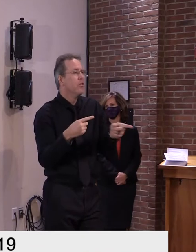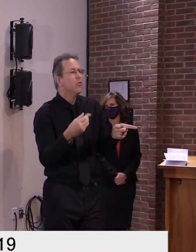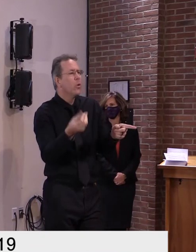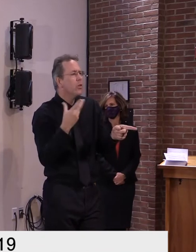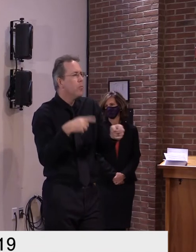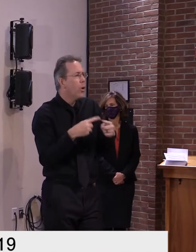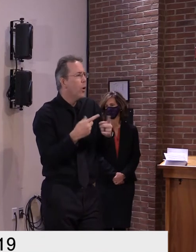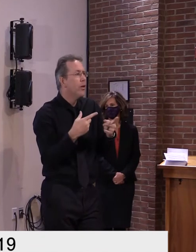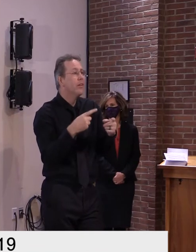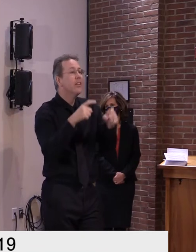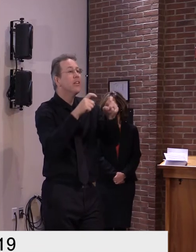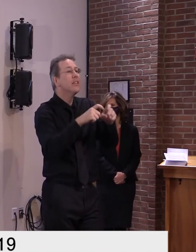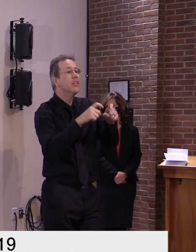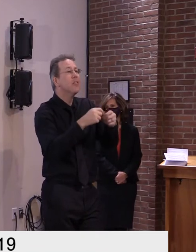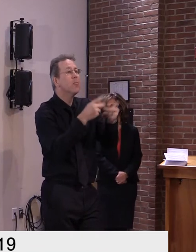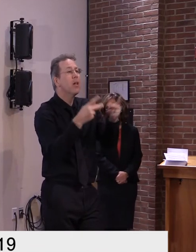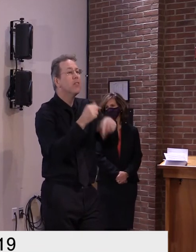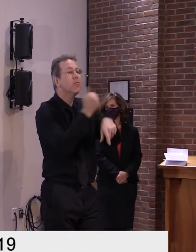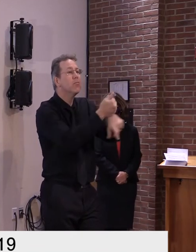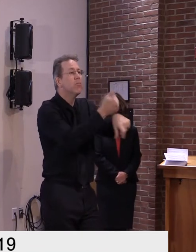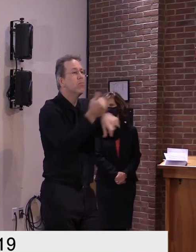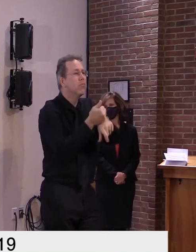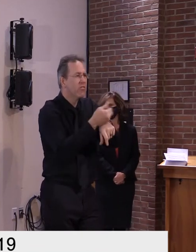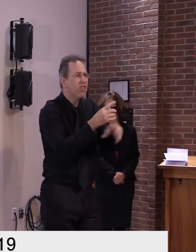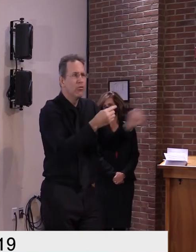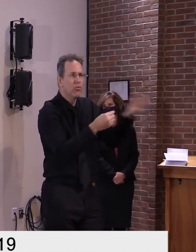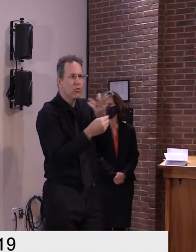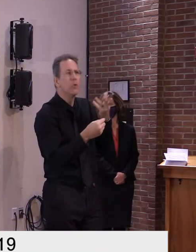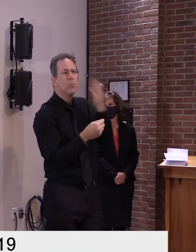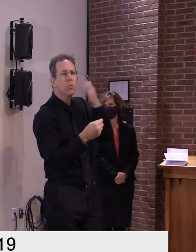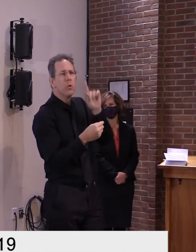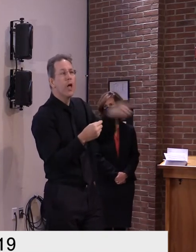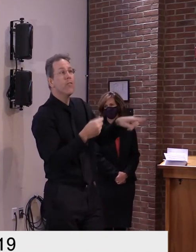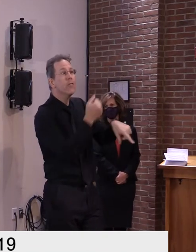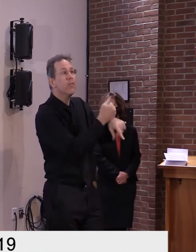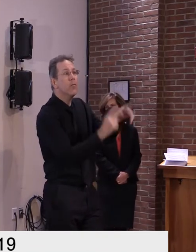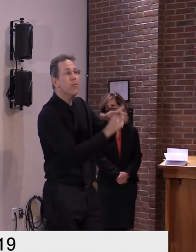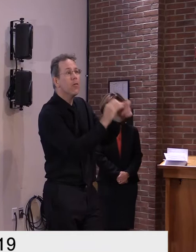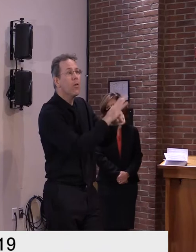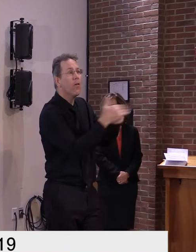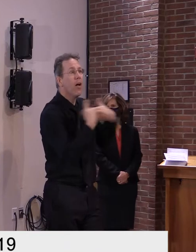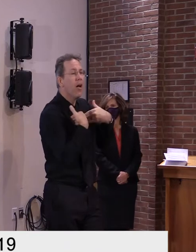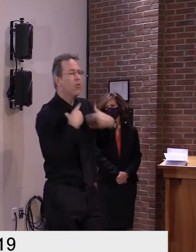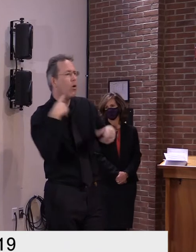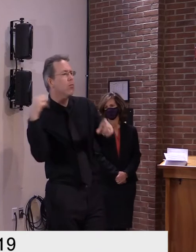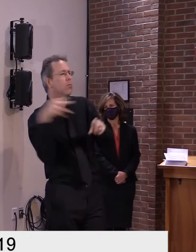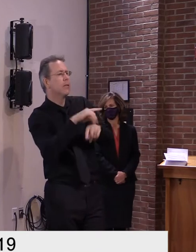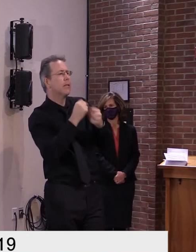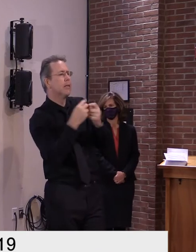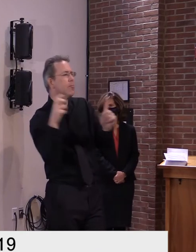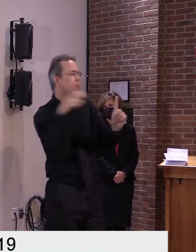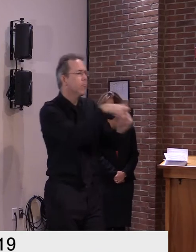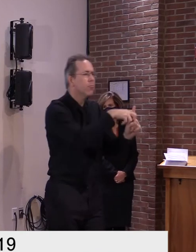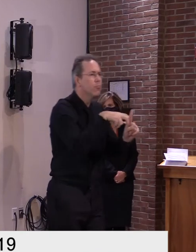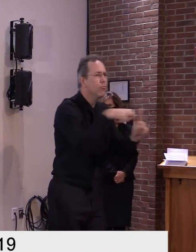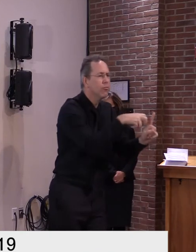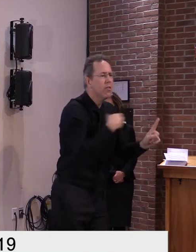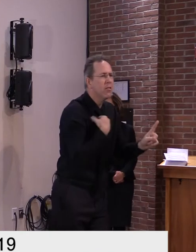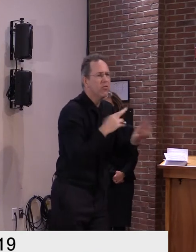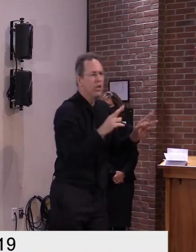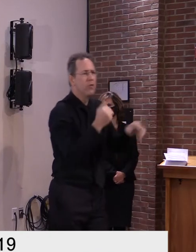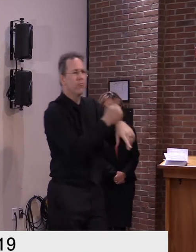been, but also, again, how challenging a geographic area we're dealing with the